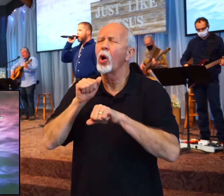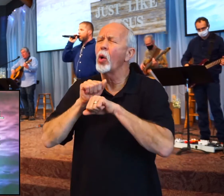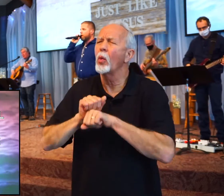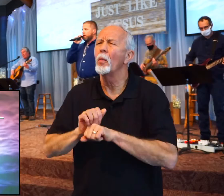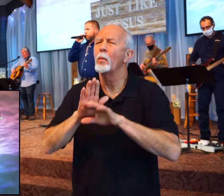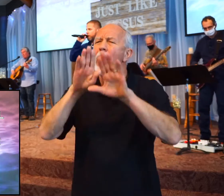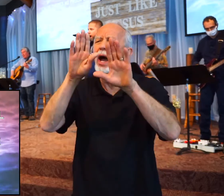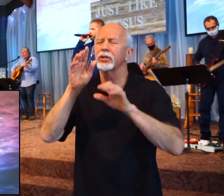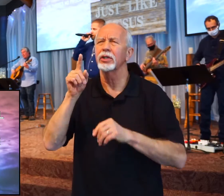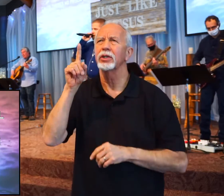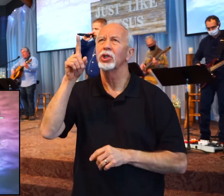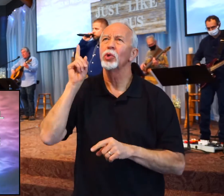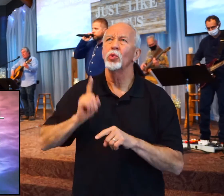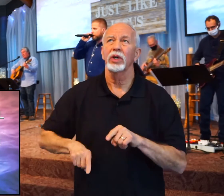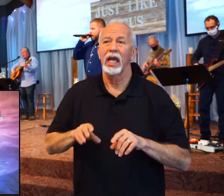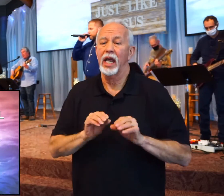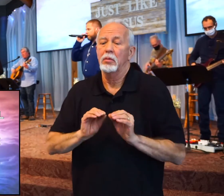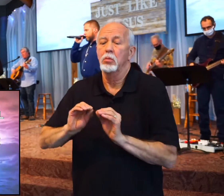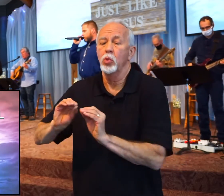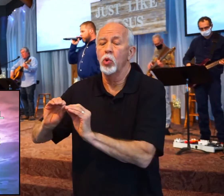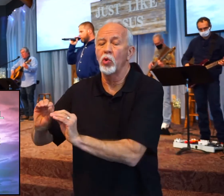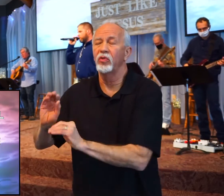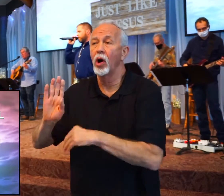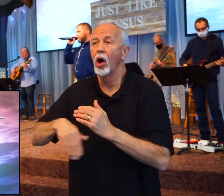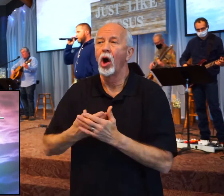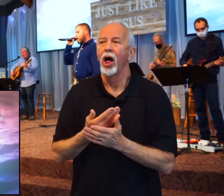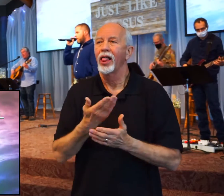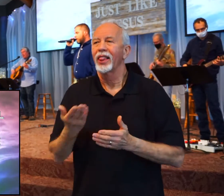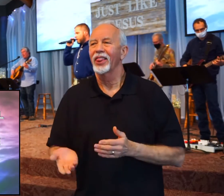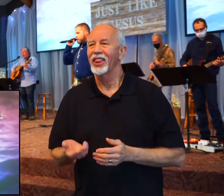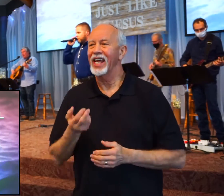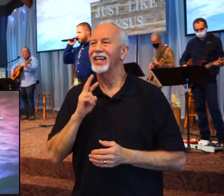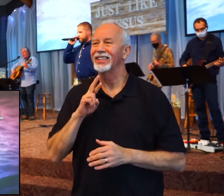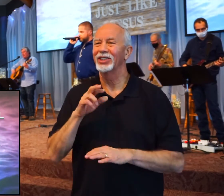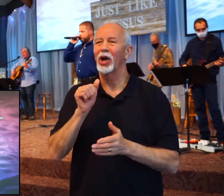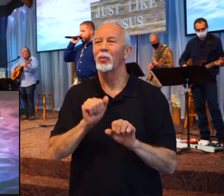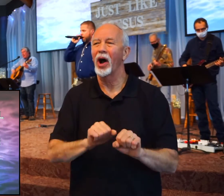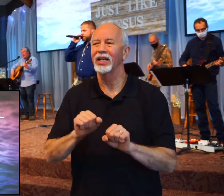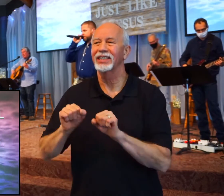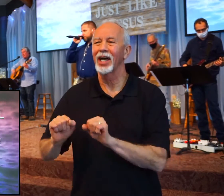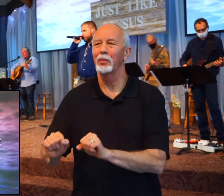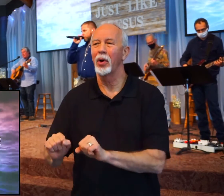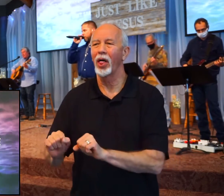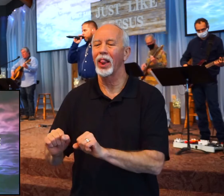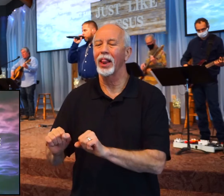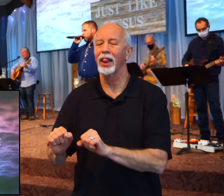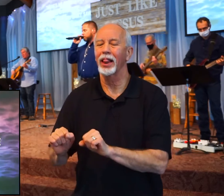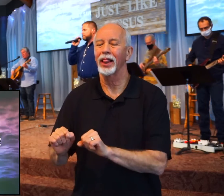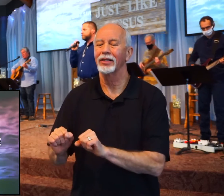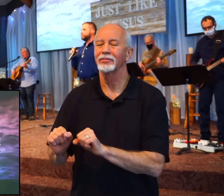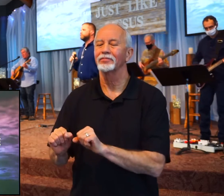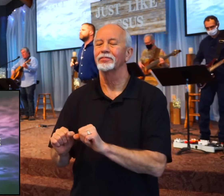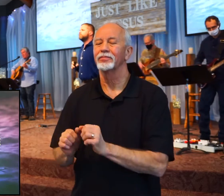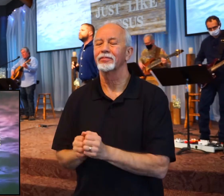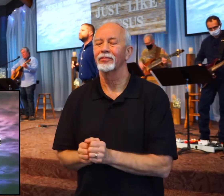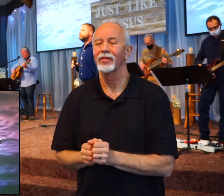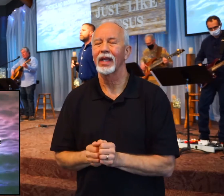no mountain you can move. All things are possible.